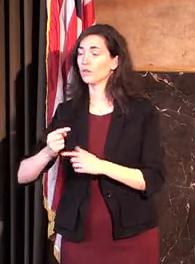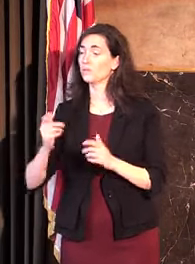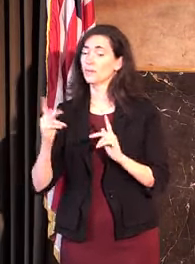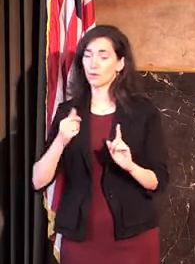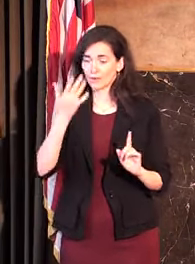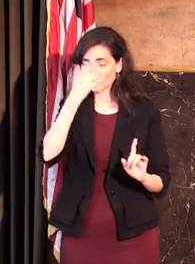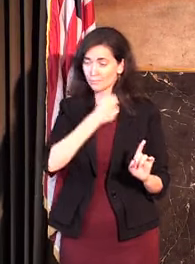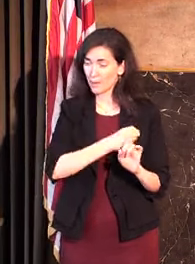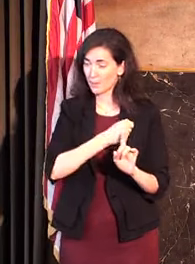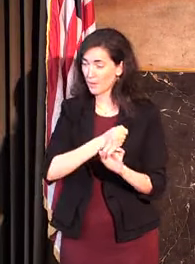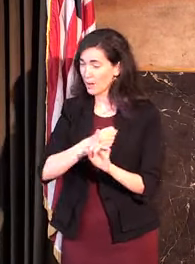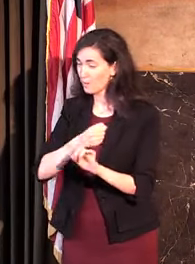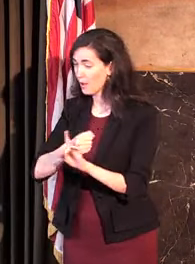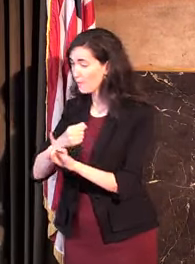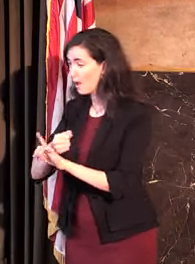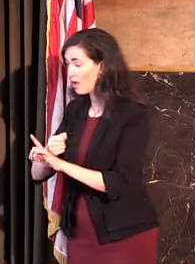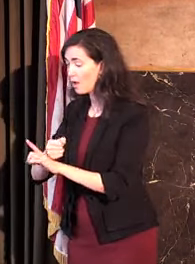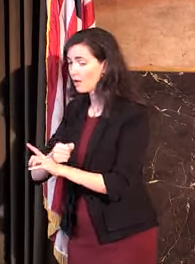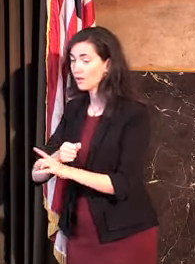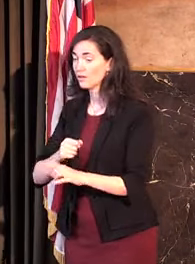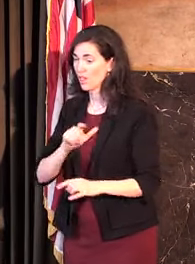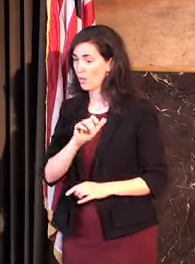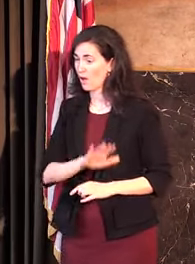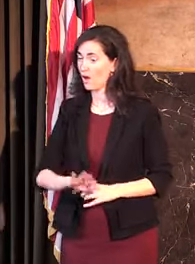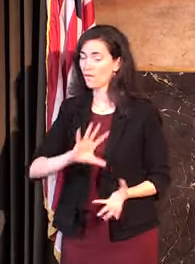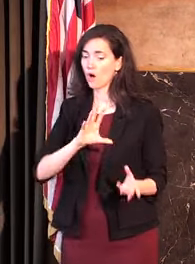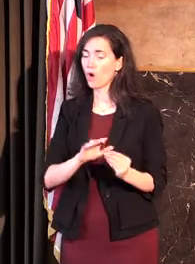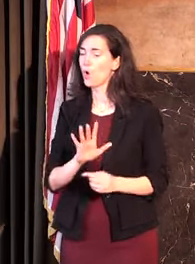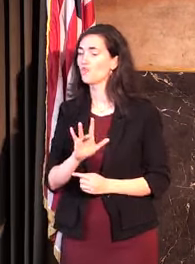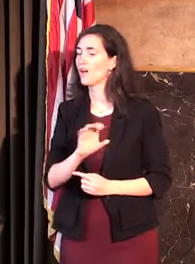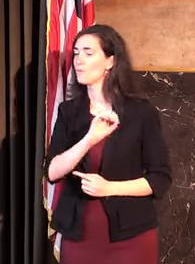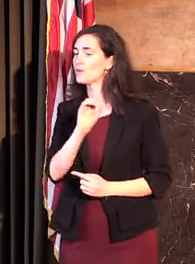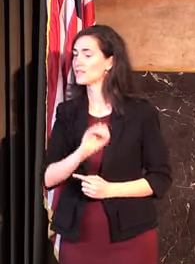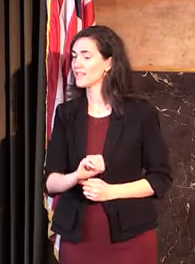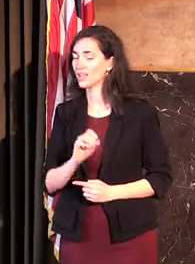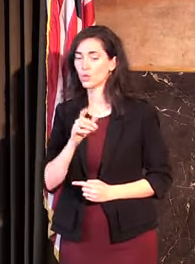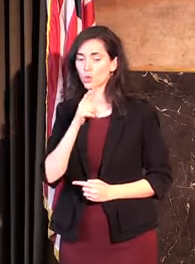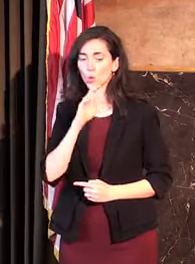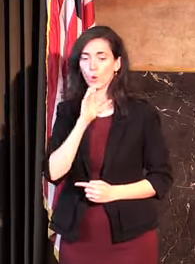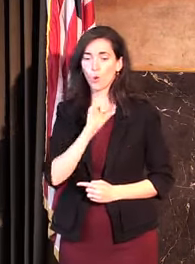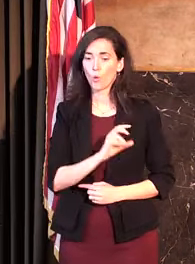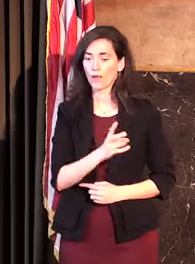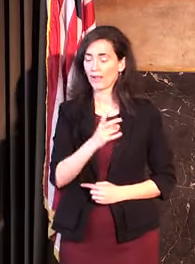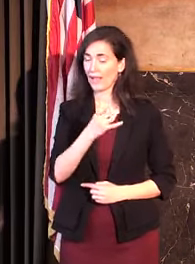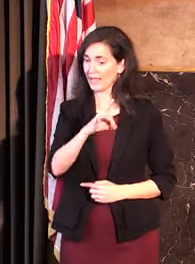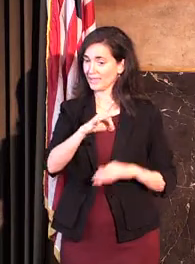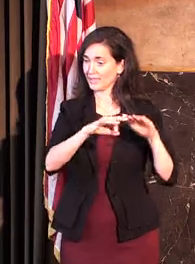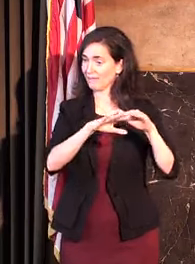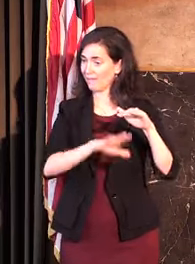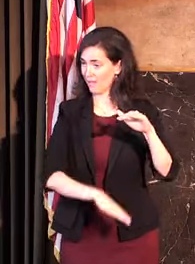cases of COVID-19 in Louisiana have been in children 18 or below.